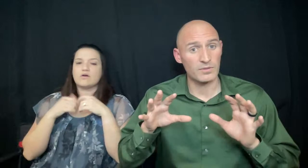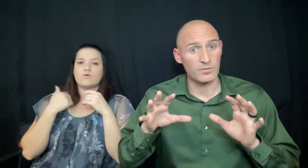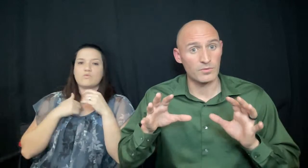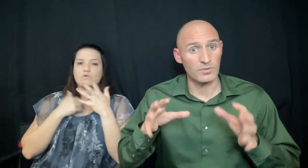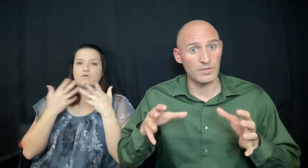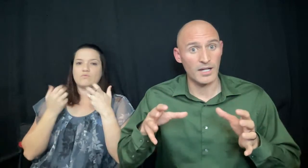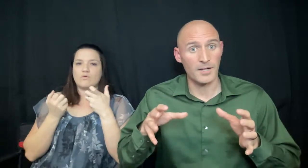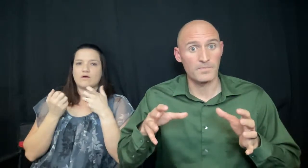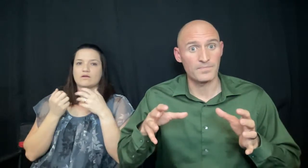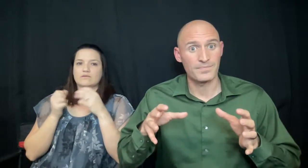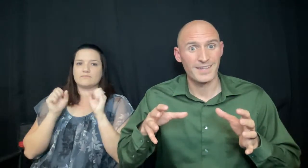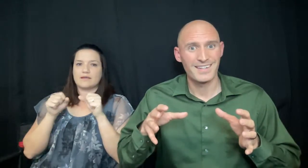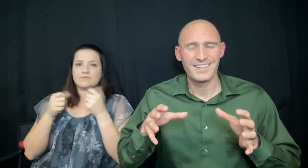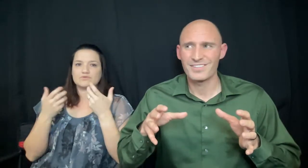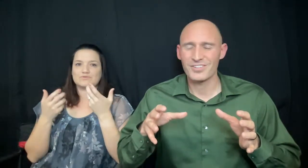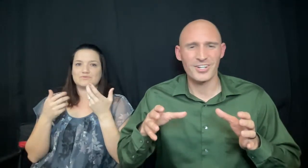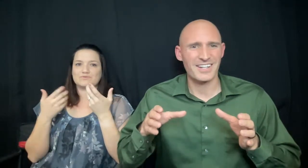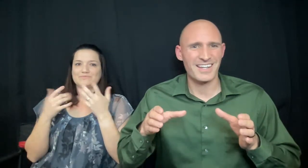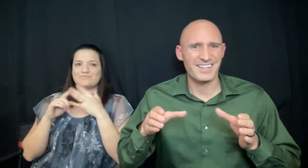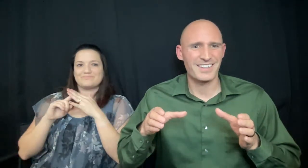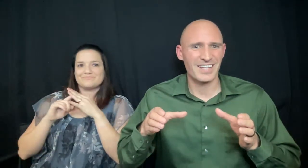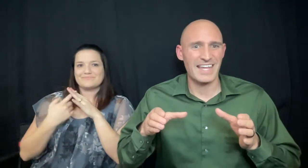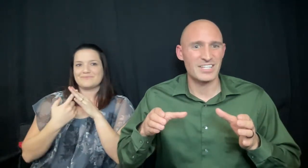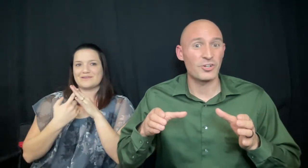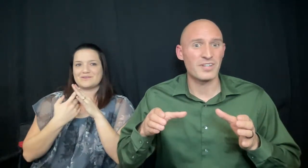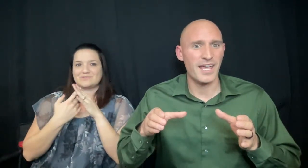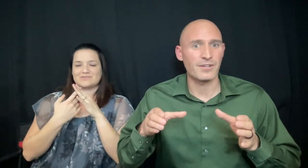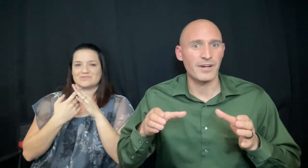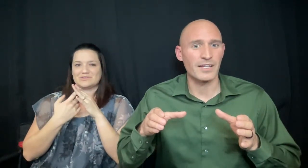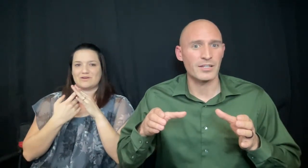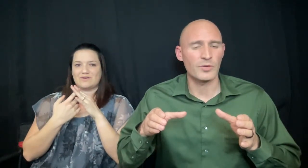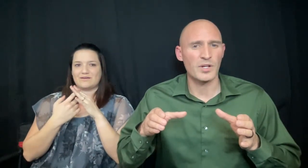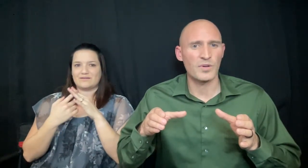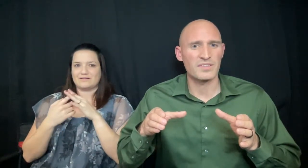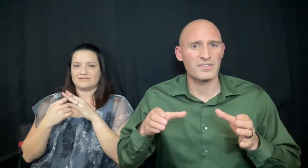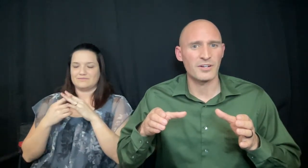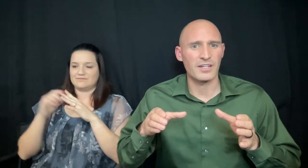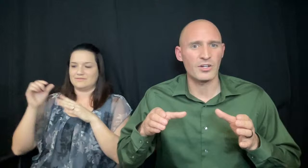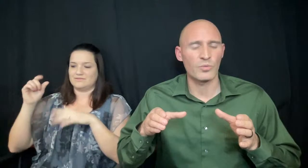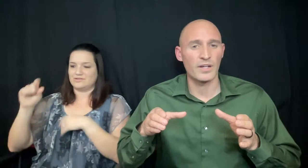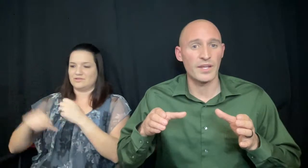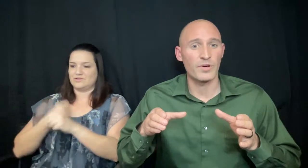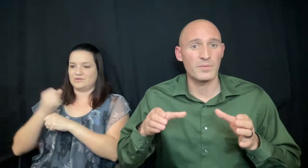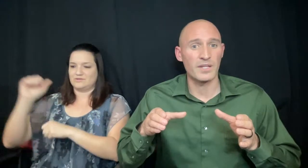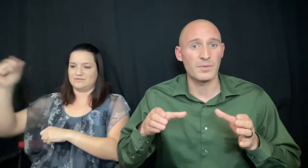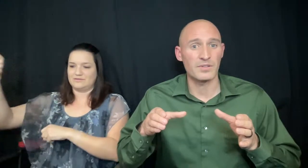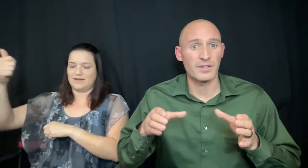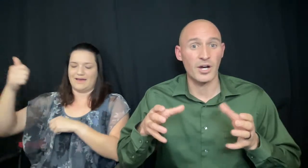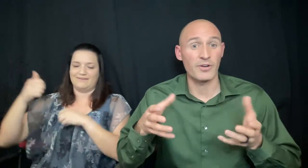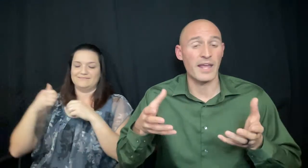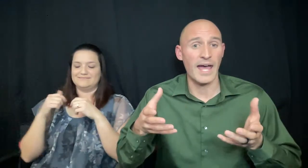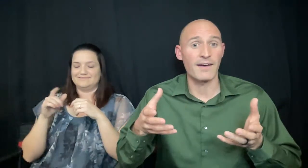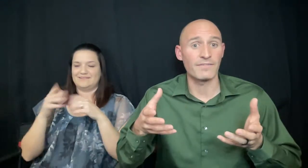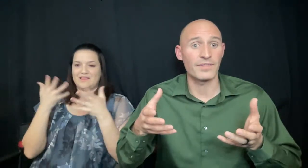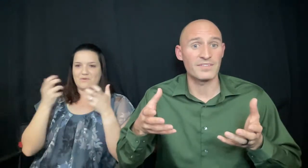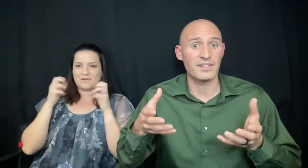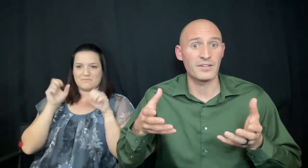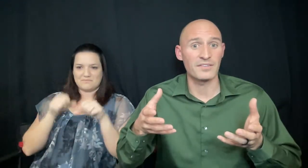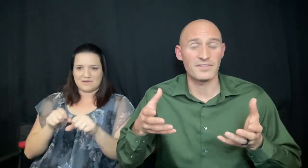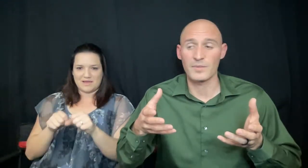to start at year 10, right? Like nobody wants to start at year 1. They want to be able to already have the skills of somebody